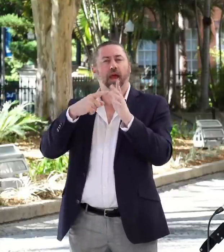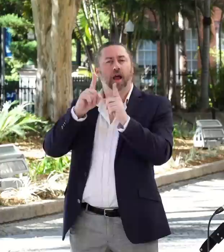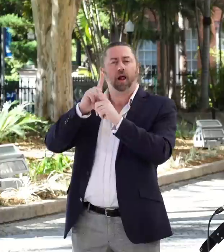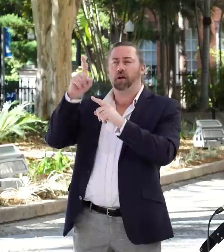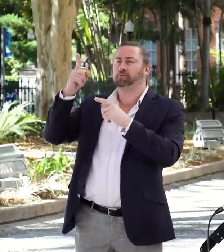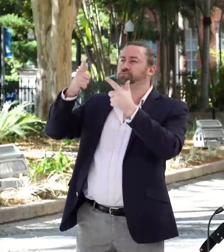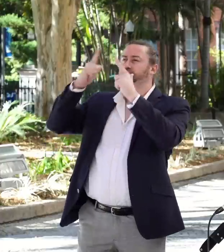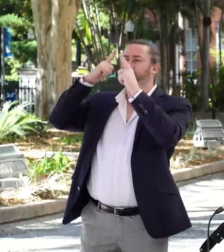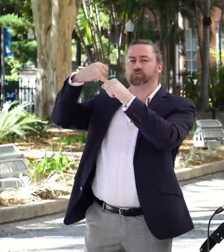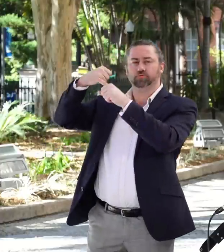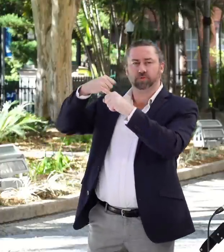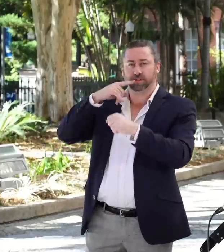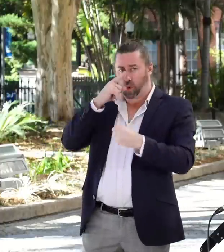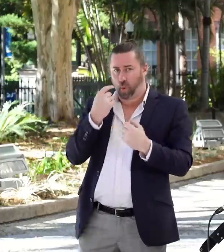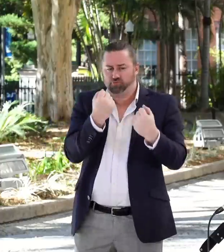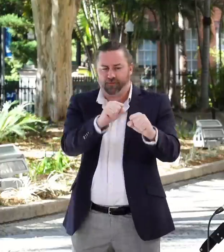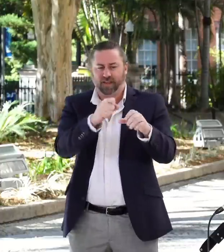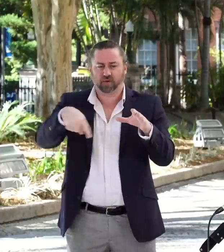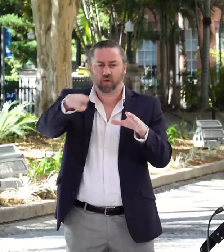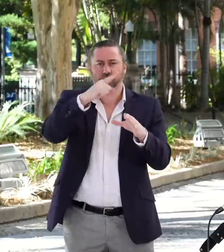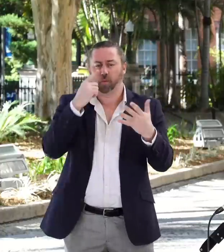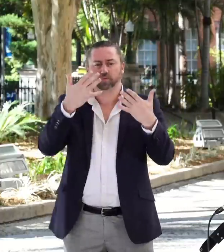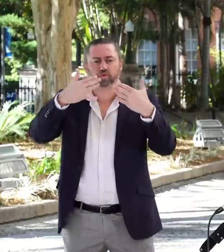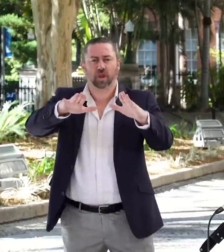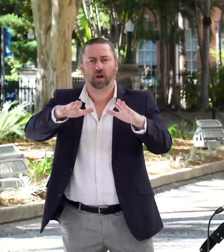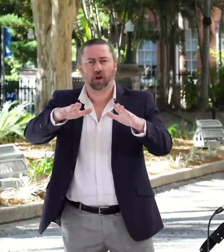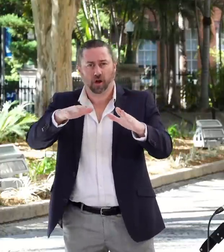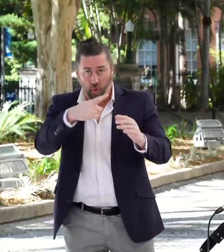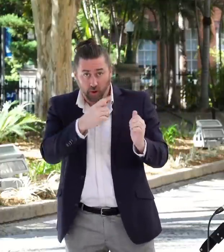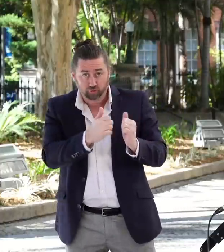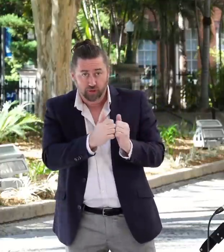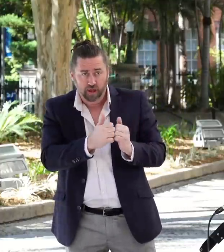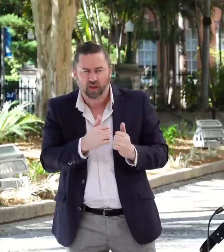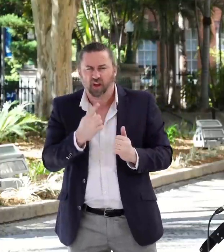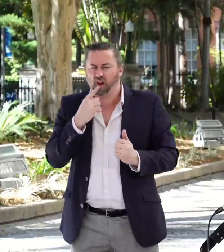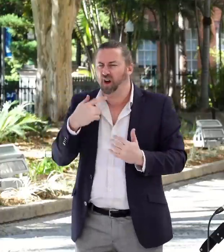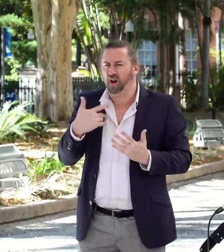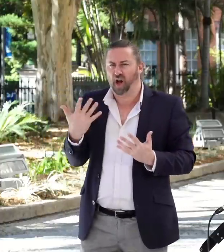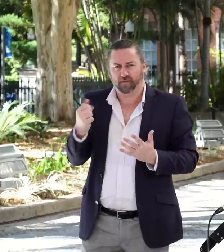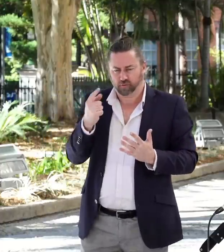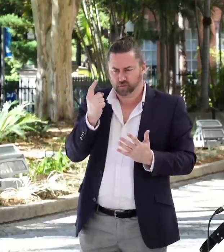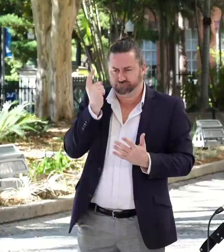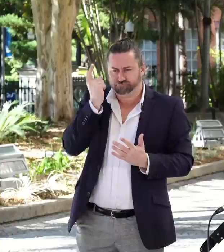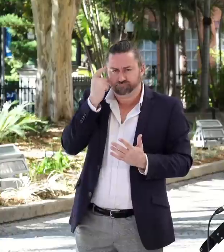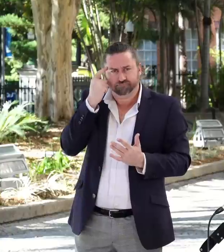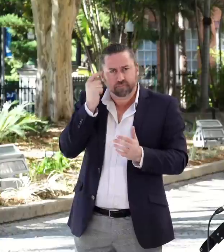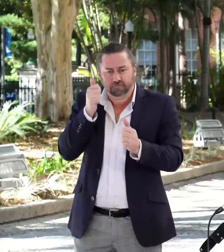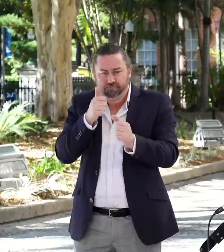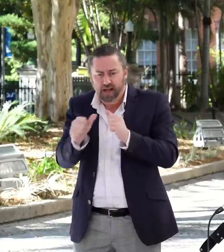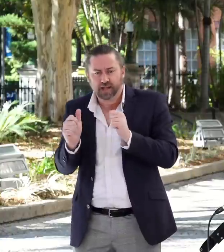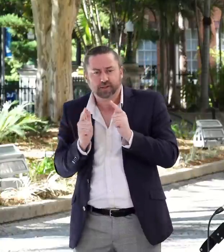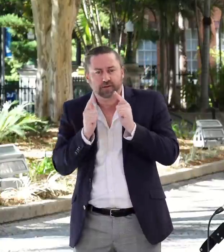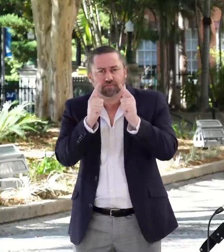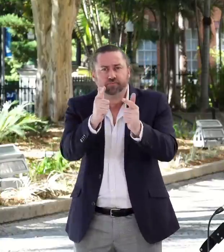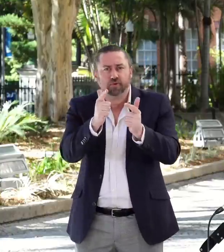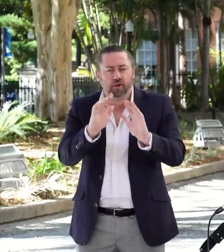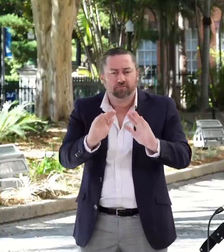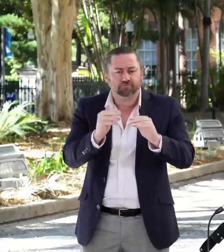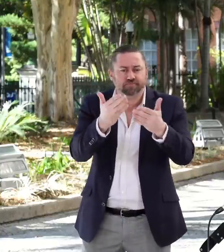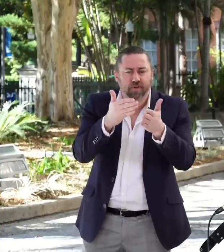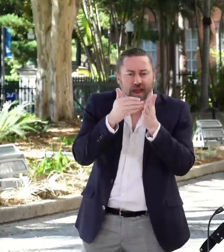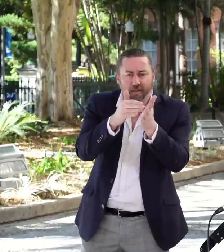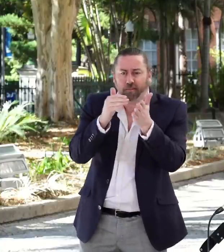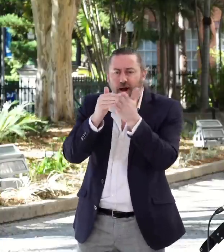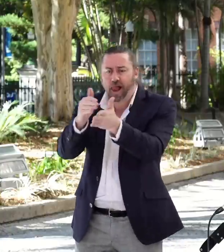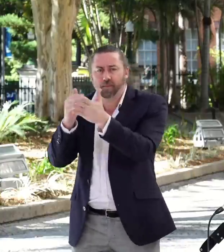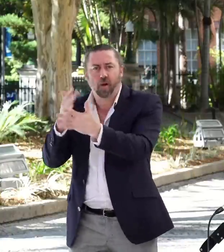Oh, we all have to do everything we can to provide the best service in the most timely way possible. But there will always be